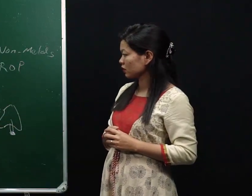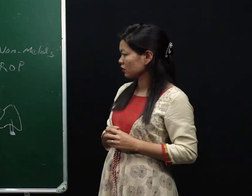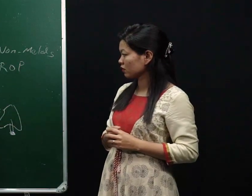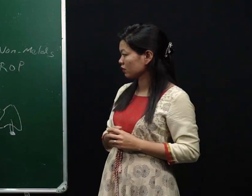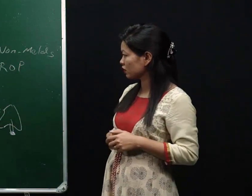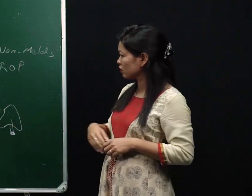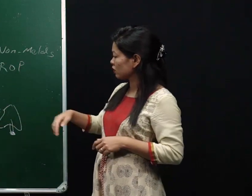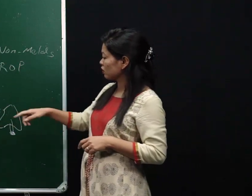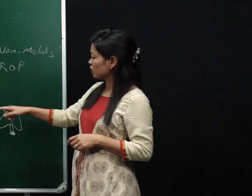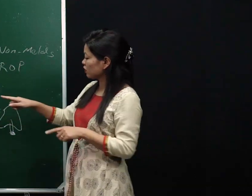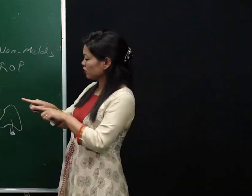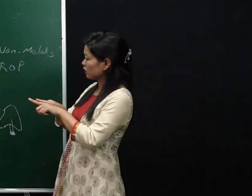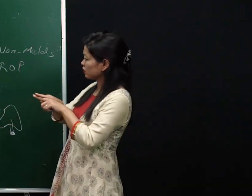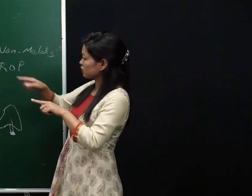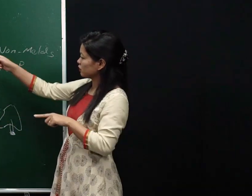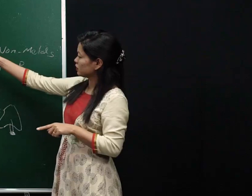Malleability.